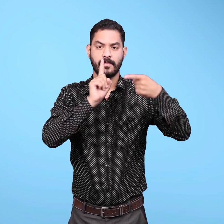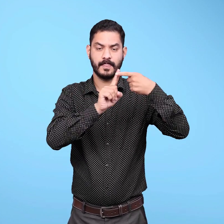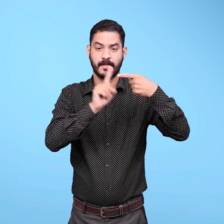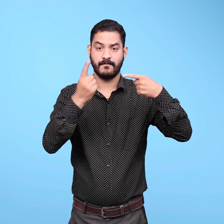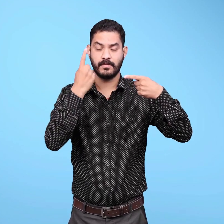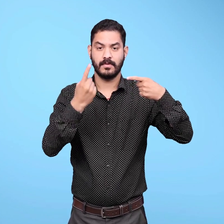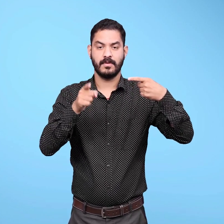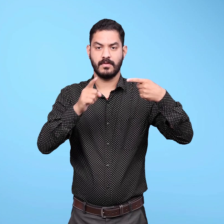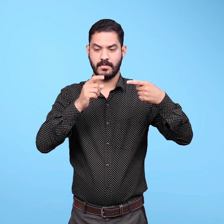1. Rulers,